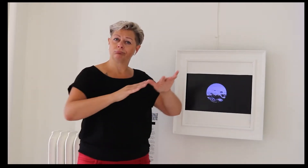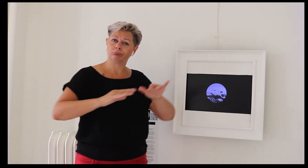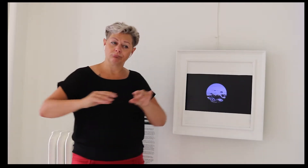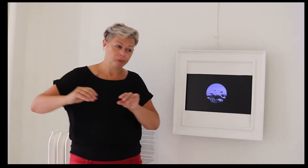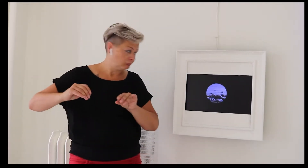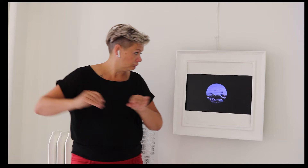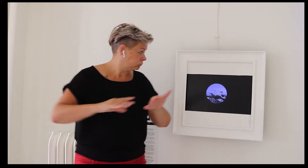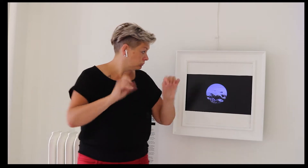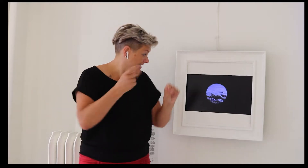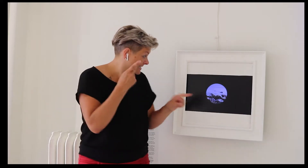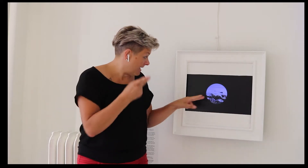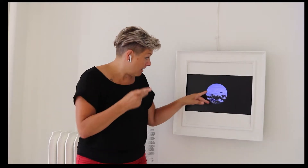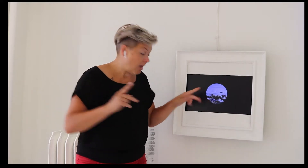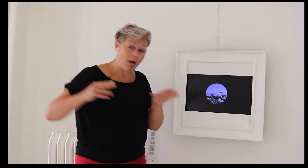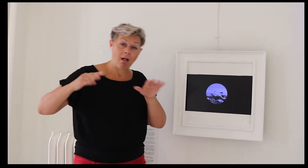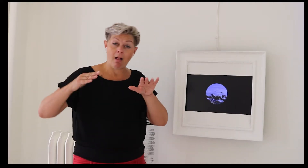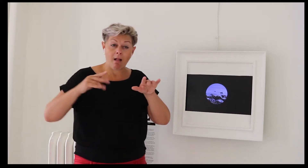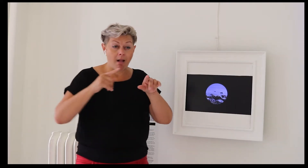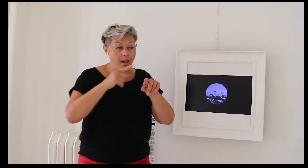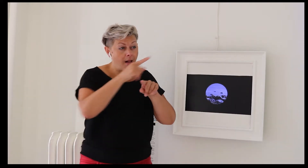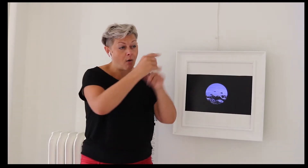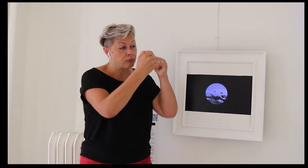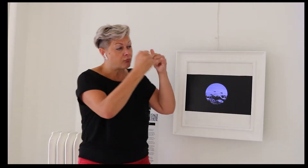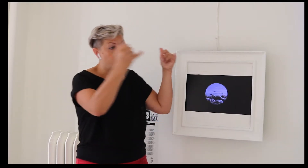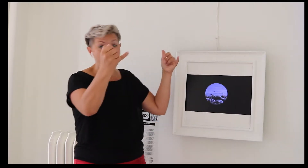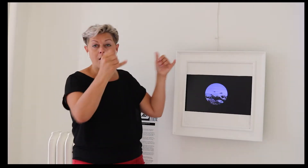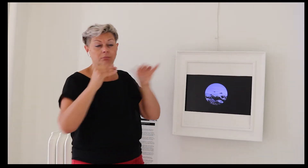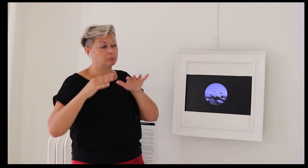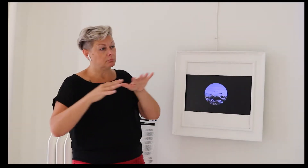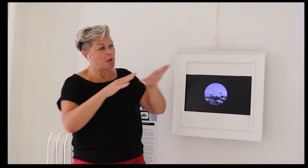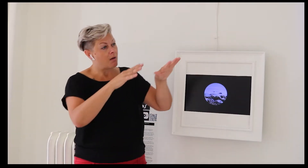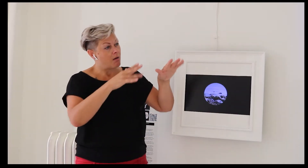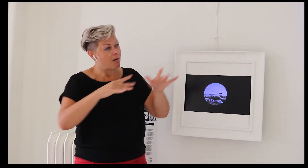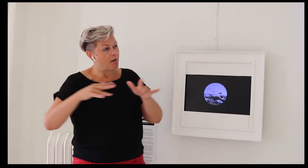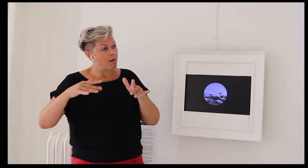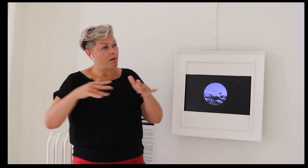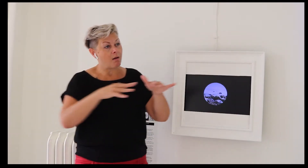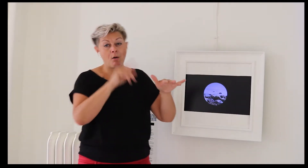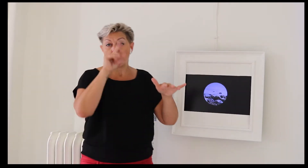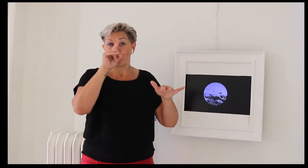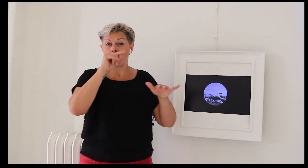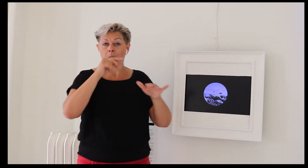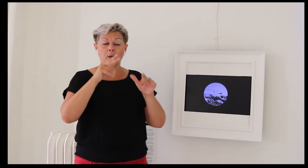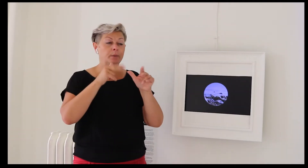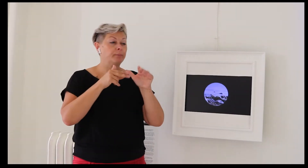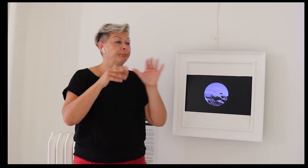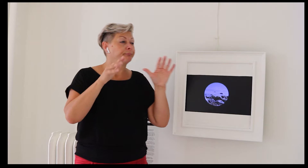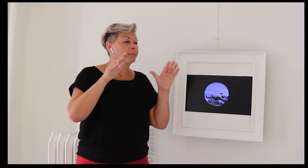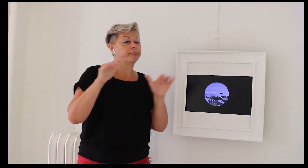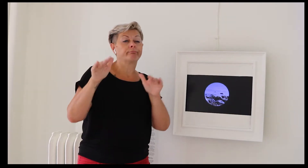sea stretches out to the horizon line. Here and there, small white seabirds flitter across the